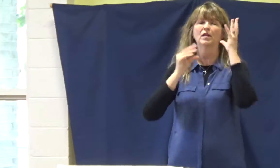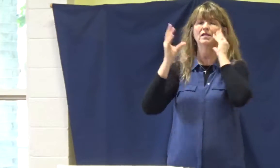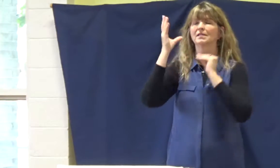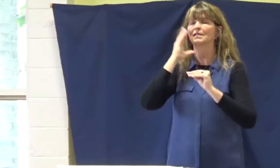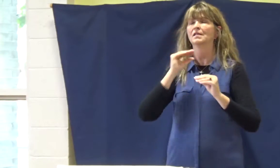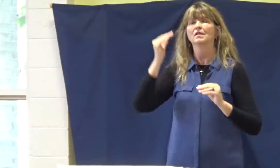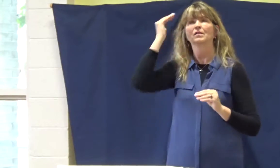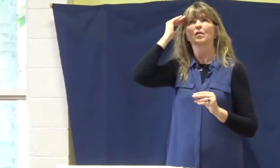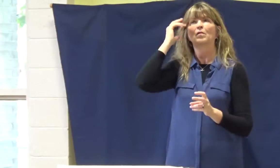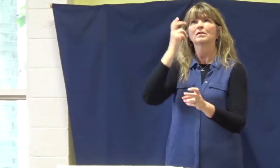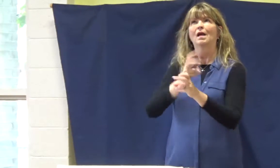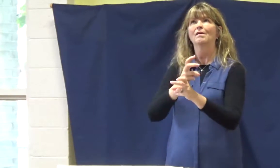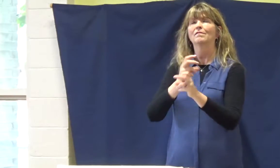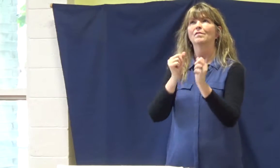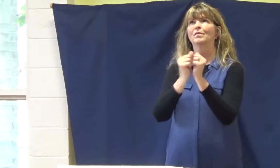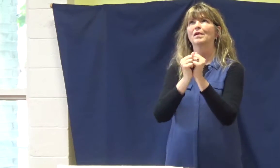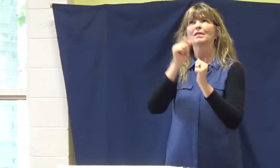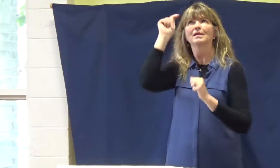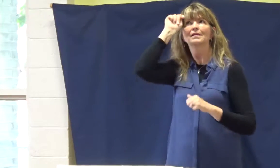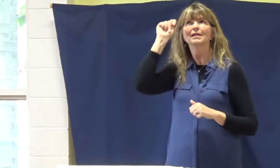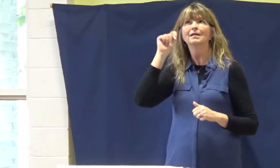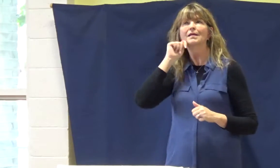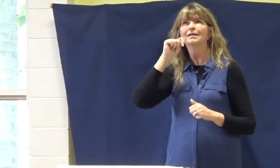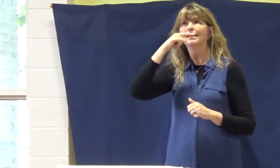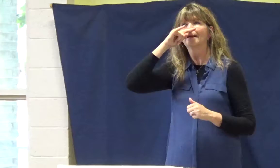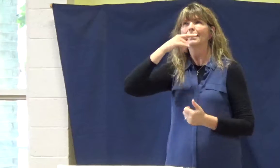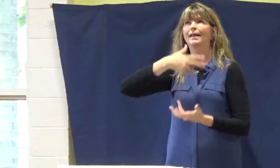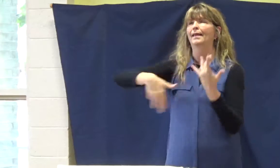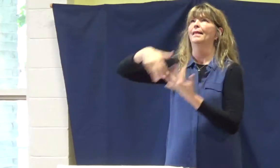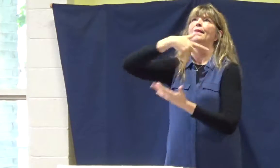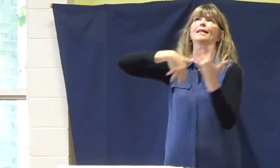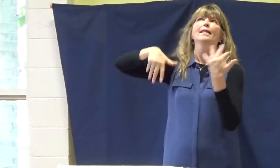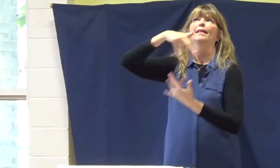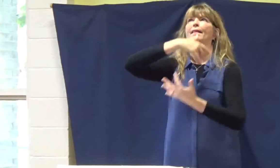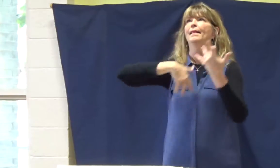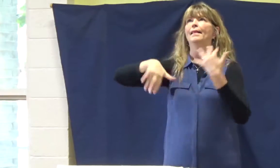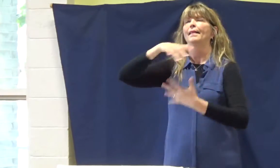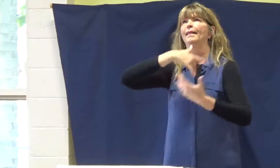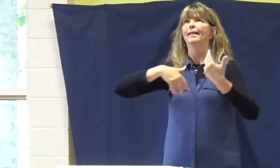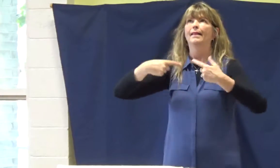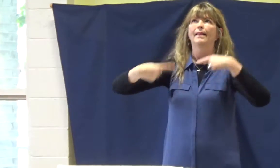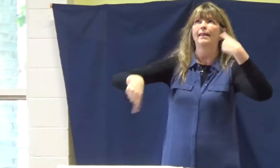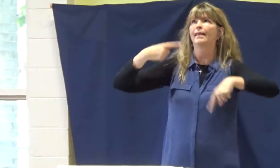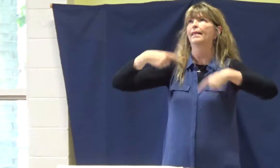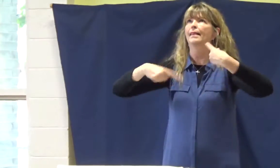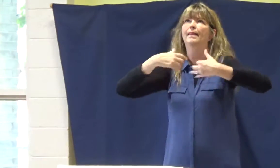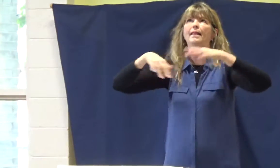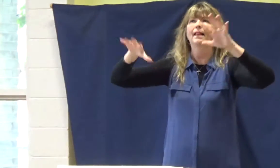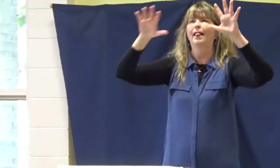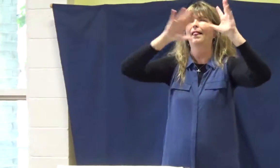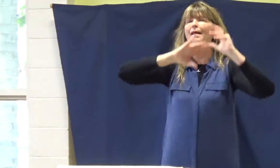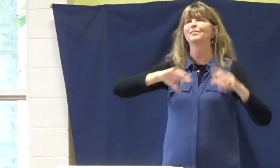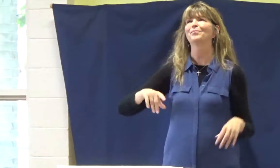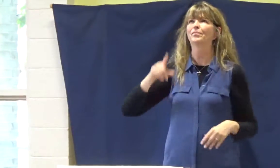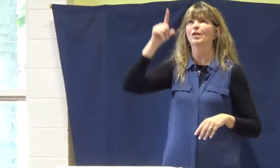I pray that protect their social life there. I know that among